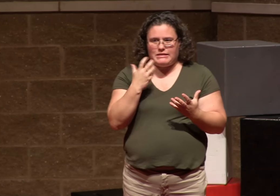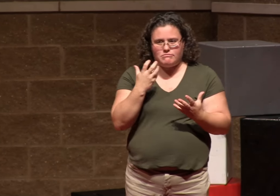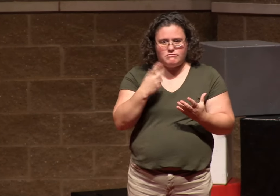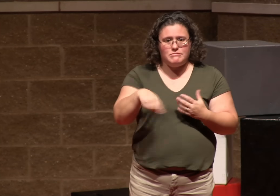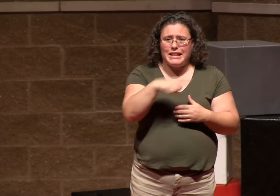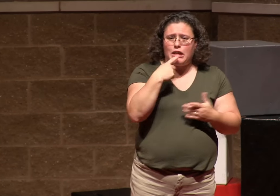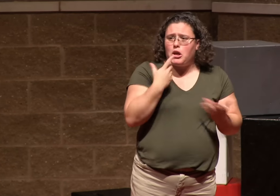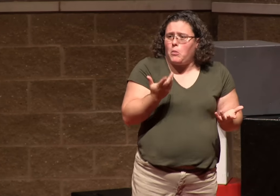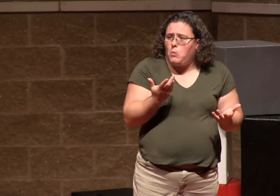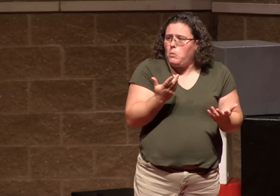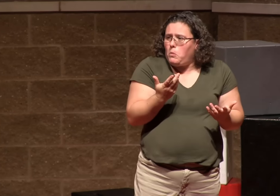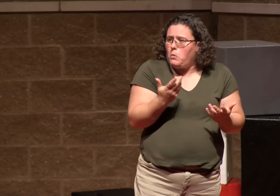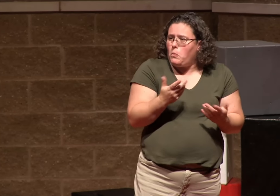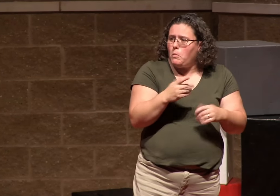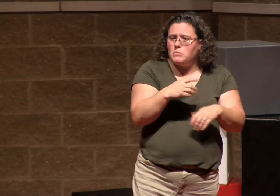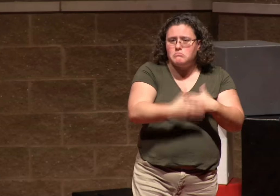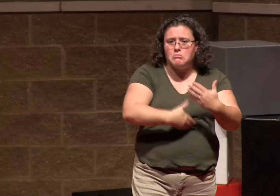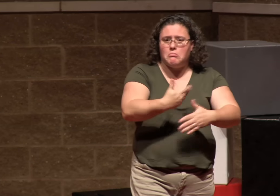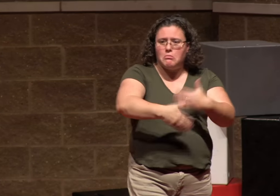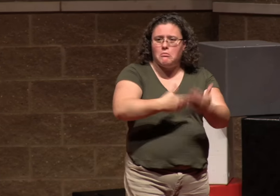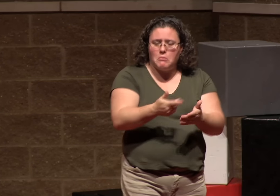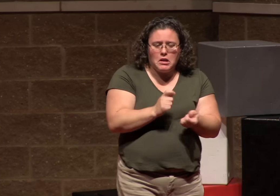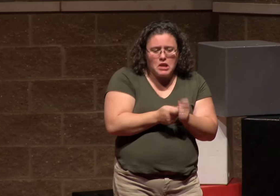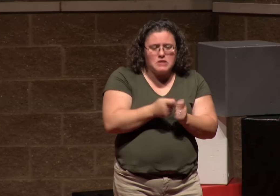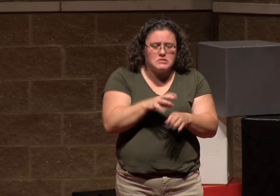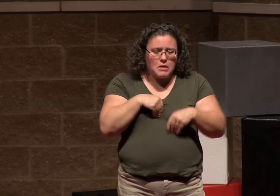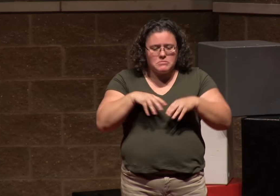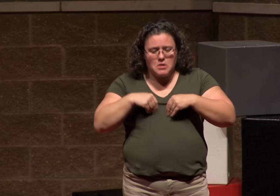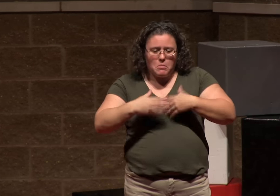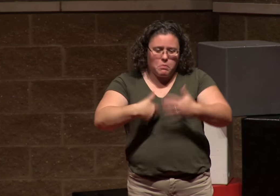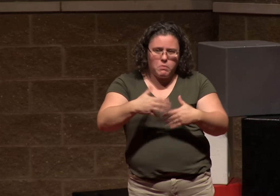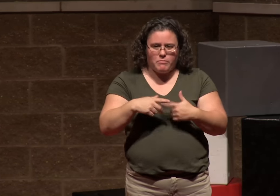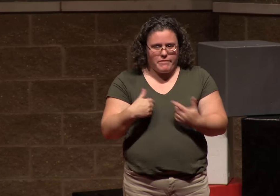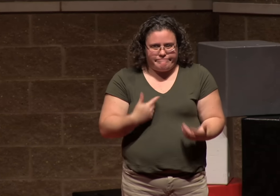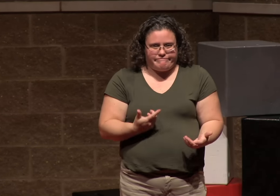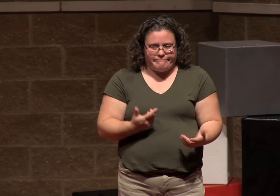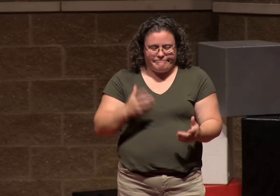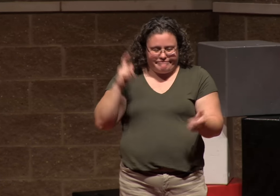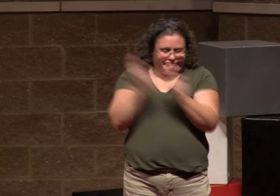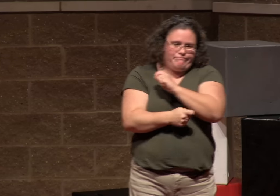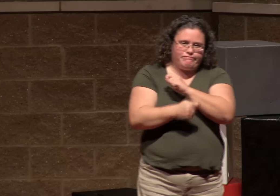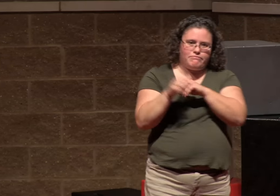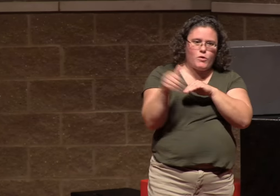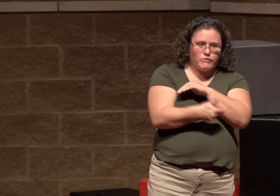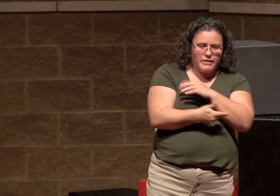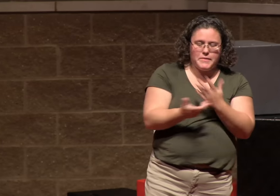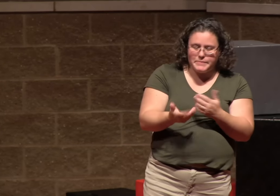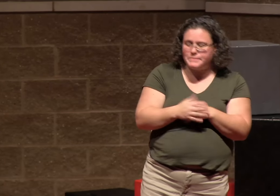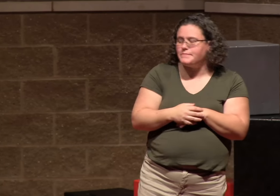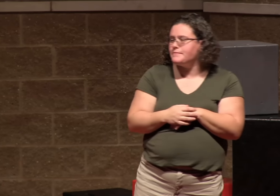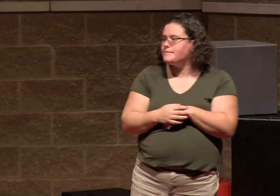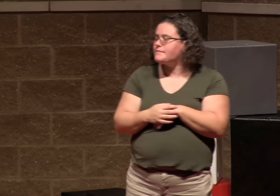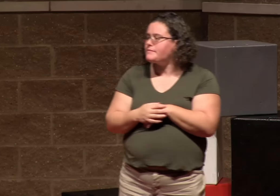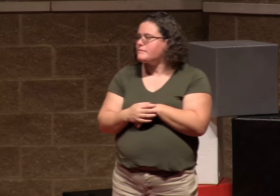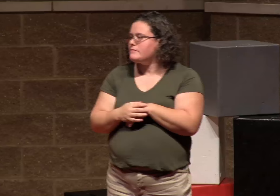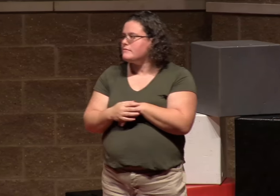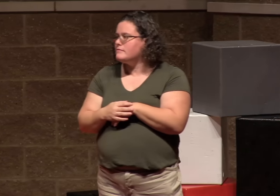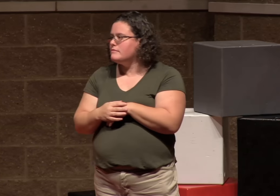This video phone caused this overnight change. I mean, the hearing people had this slow change, but for us, it was instant overnight